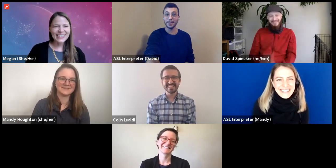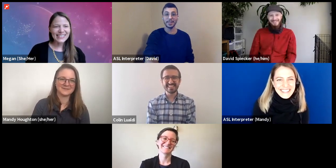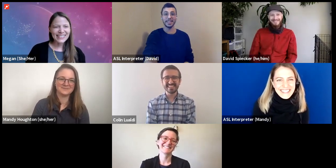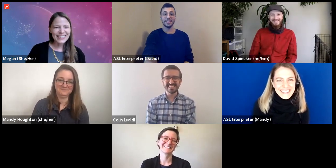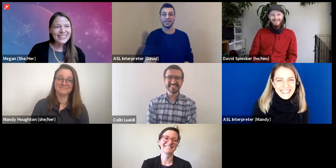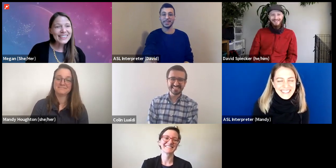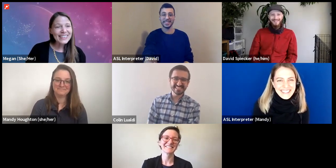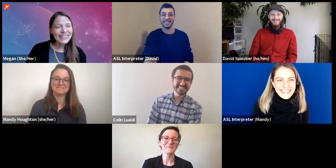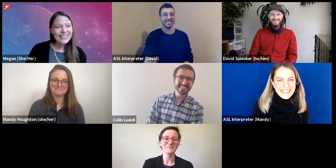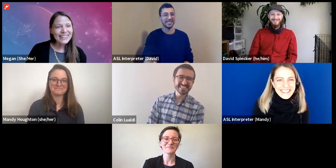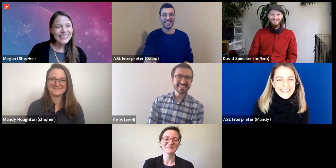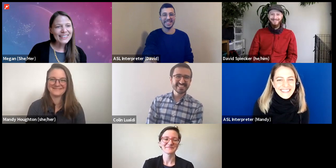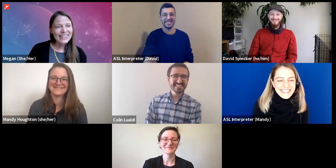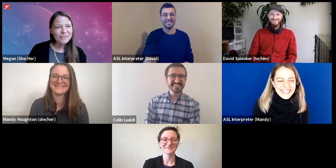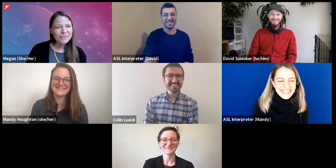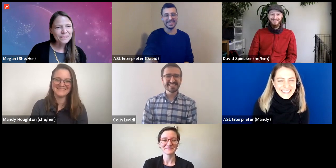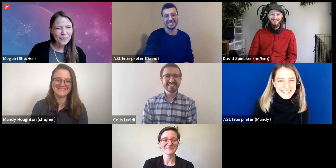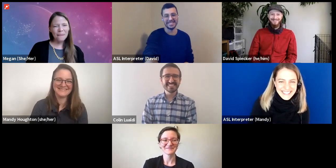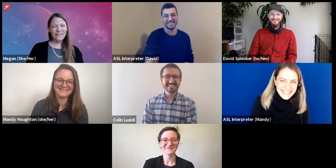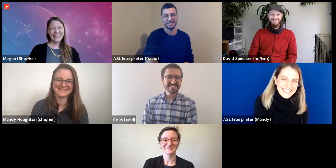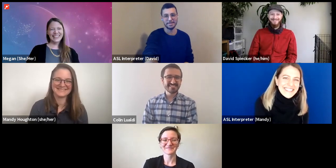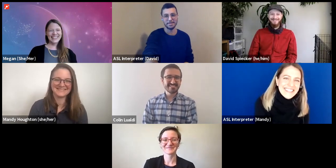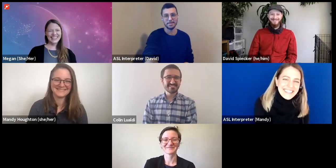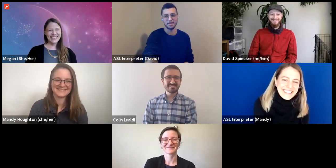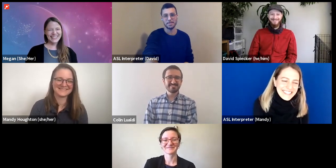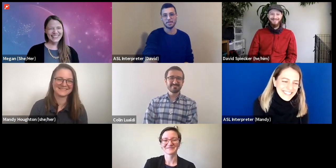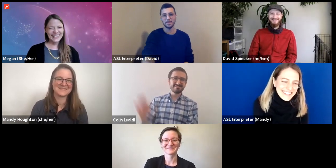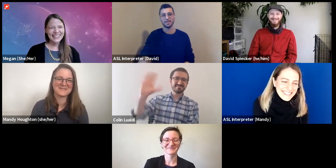Thank you. If you're thinking of physics, go ahead and do it.